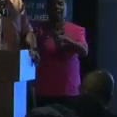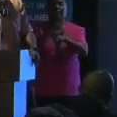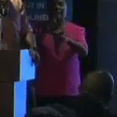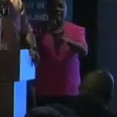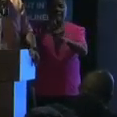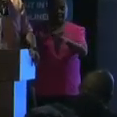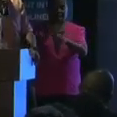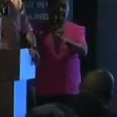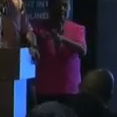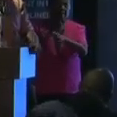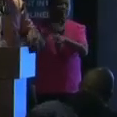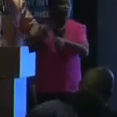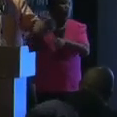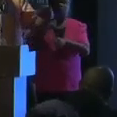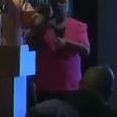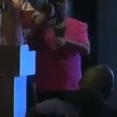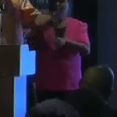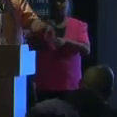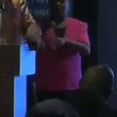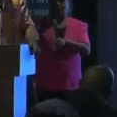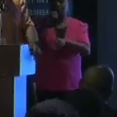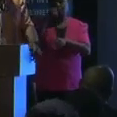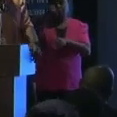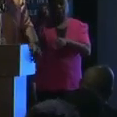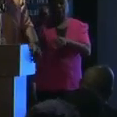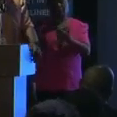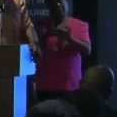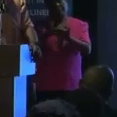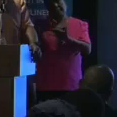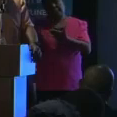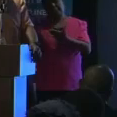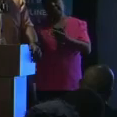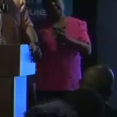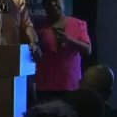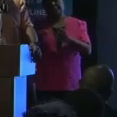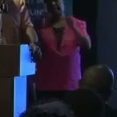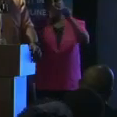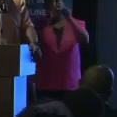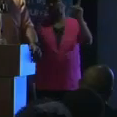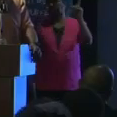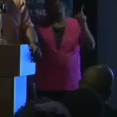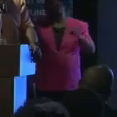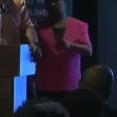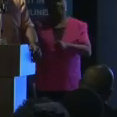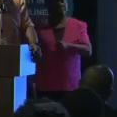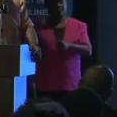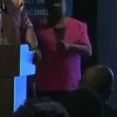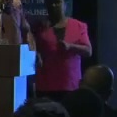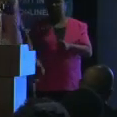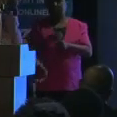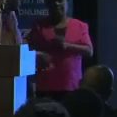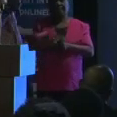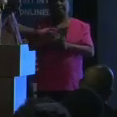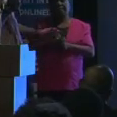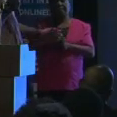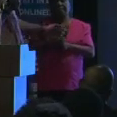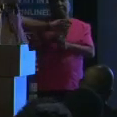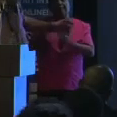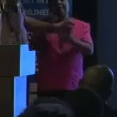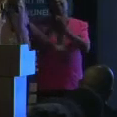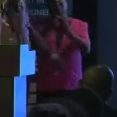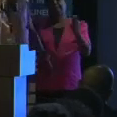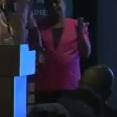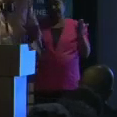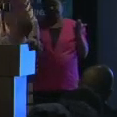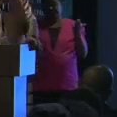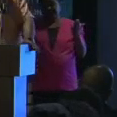not required to lodge a declaration there. That's not your main employer. You will only be